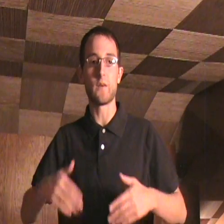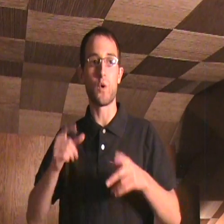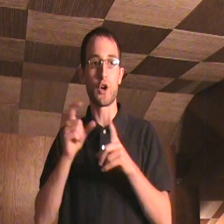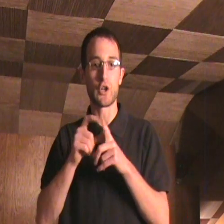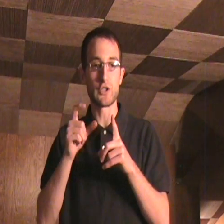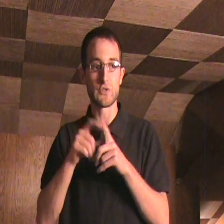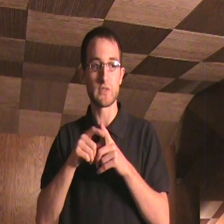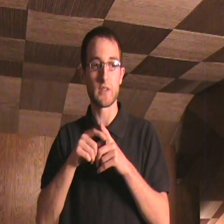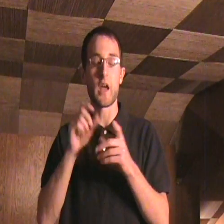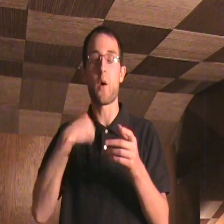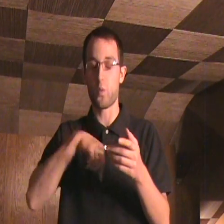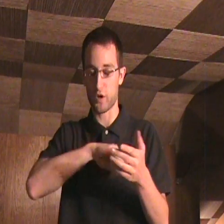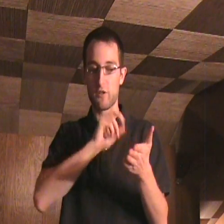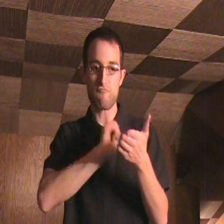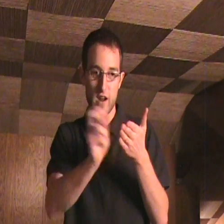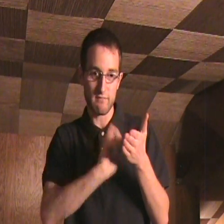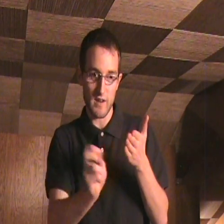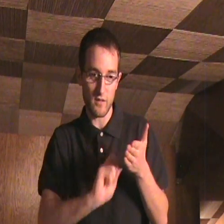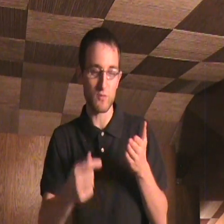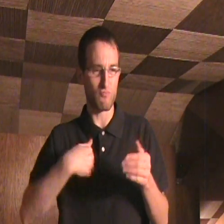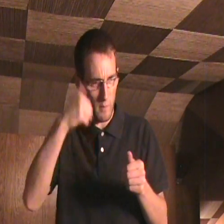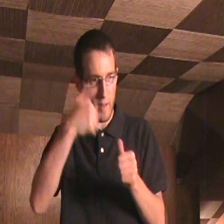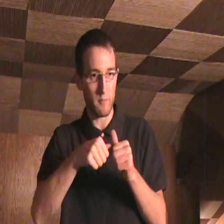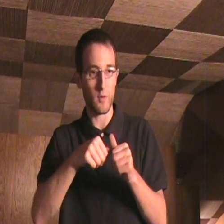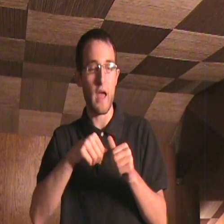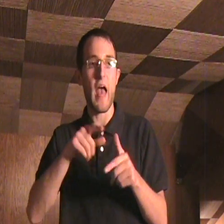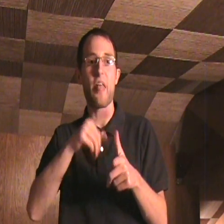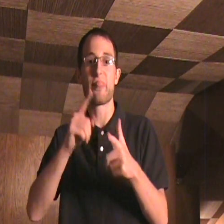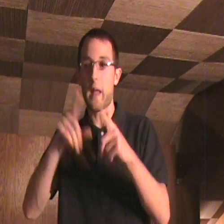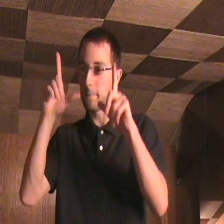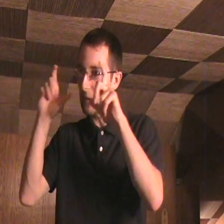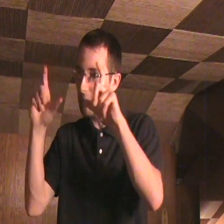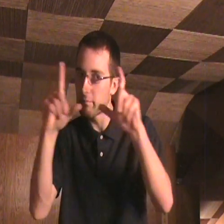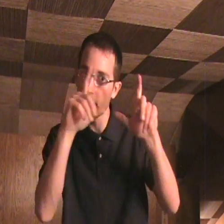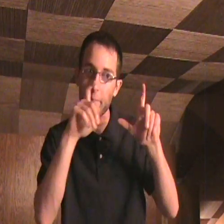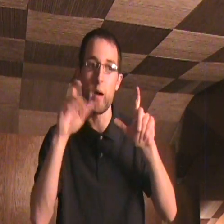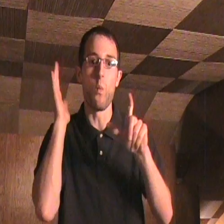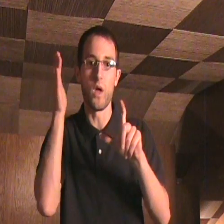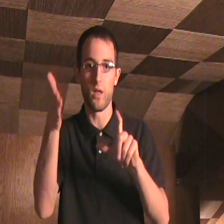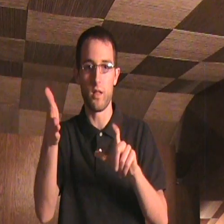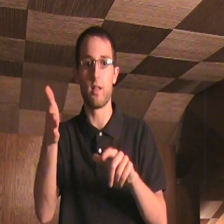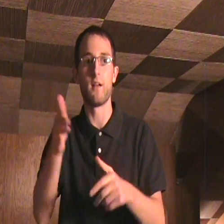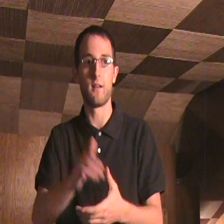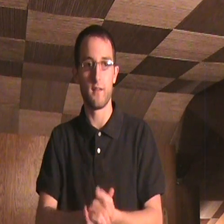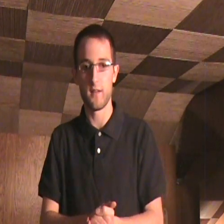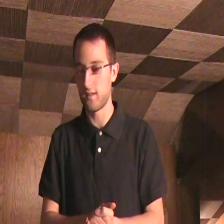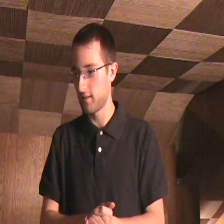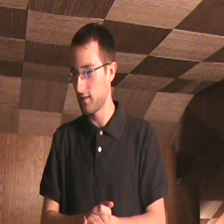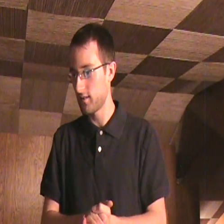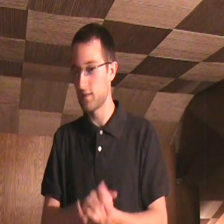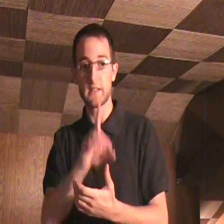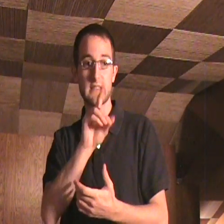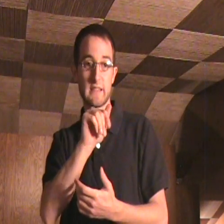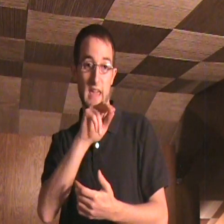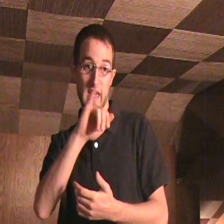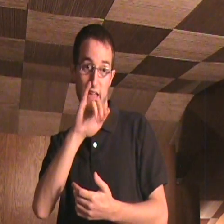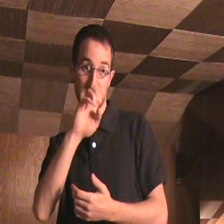down so that we remember what they are. Okay, Daniel, can you tell me part of your